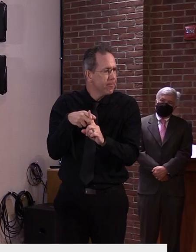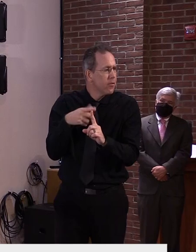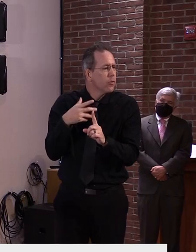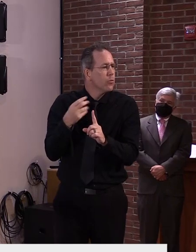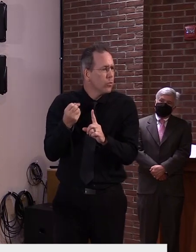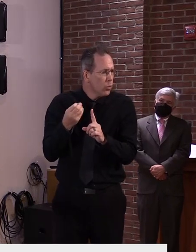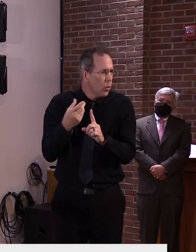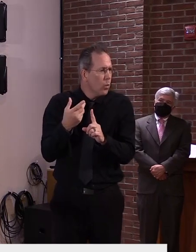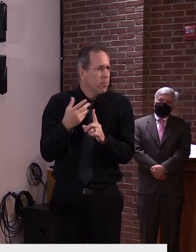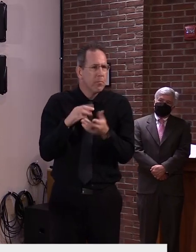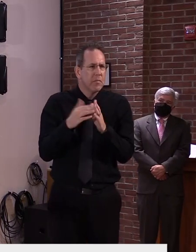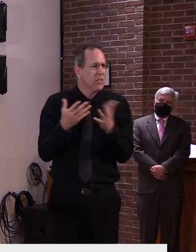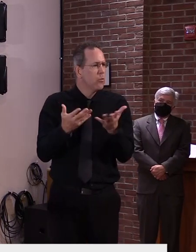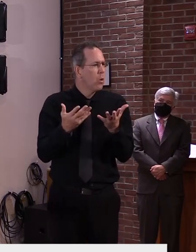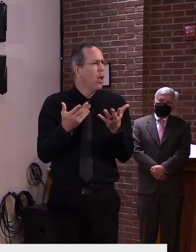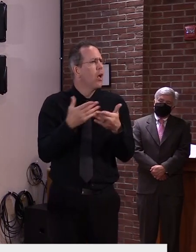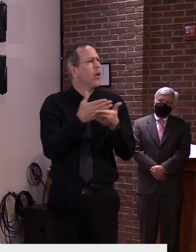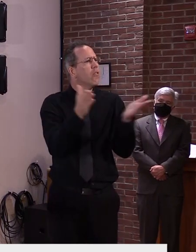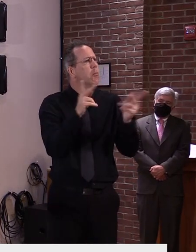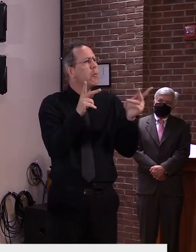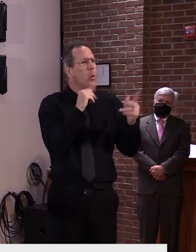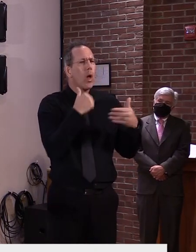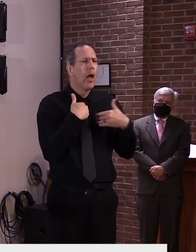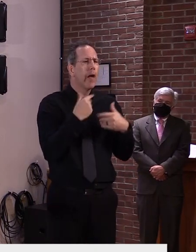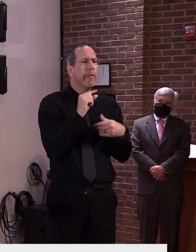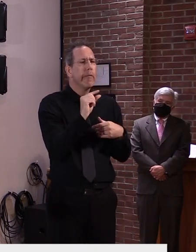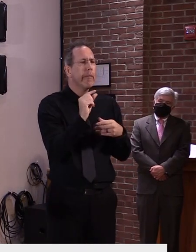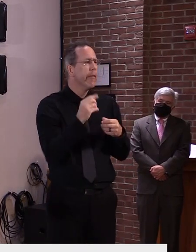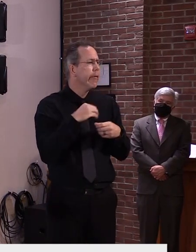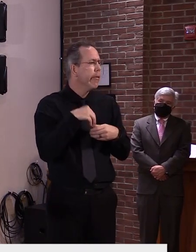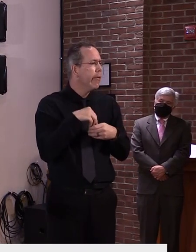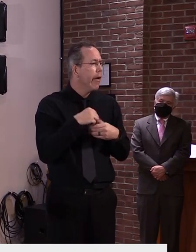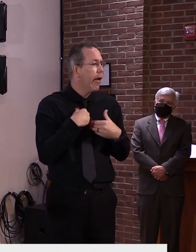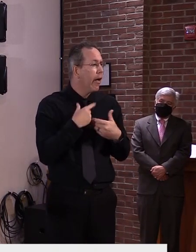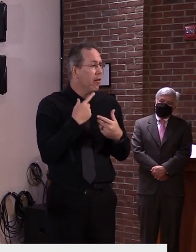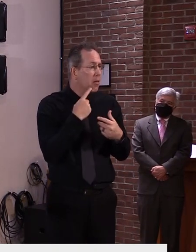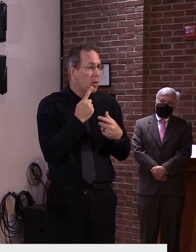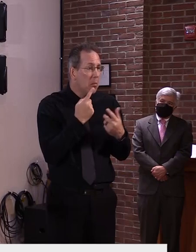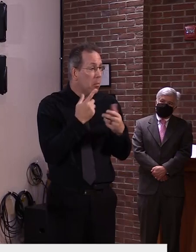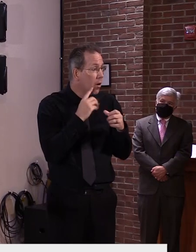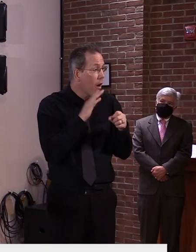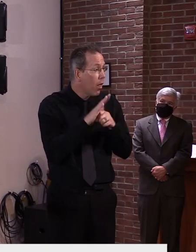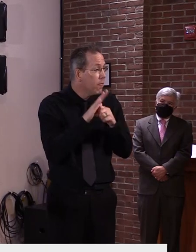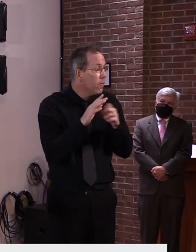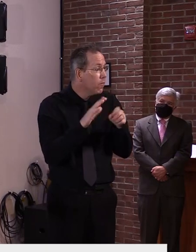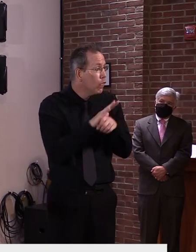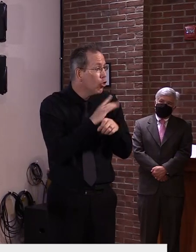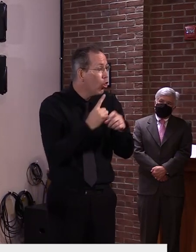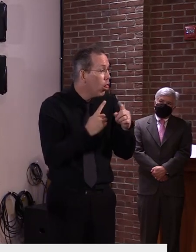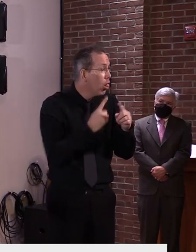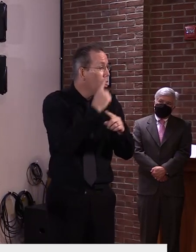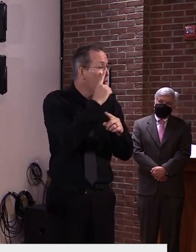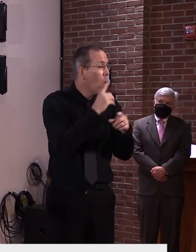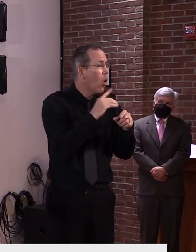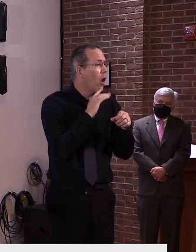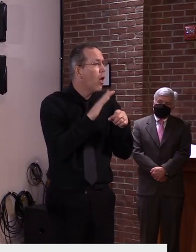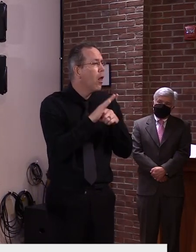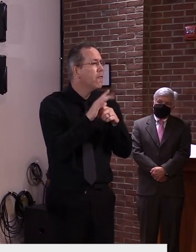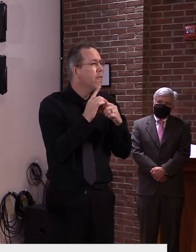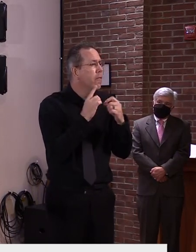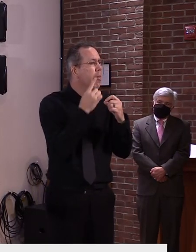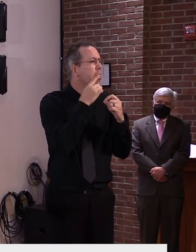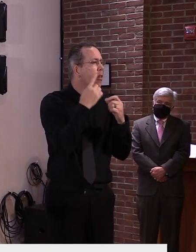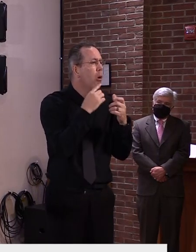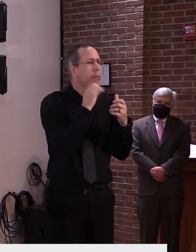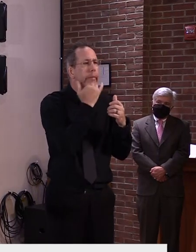with how the sample was taken? Could there be a problem with where the sample was taken? Could there be a problem with what the sample